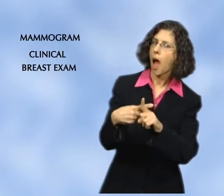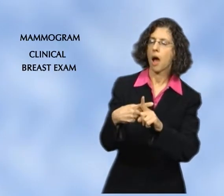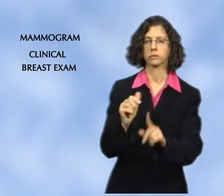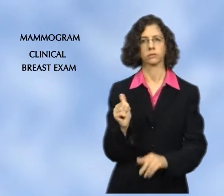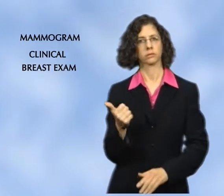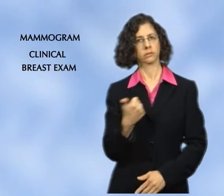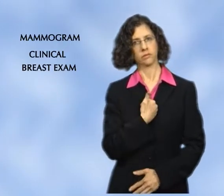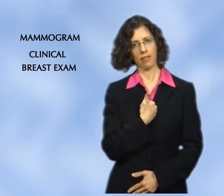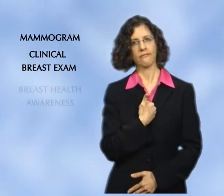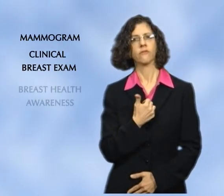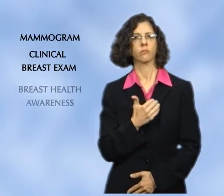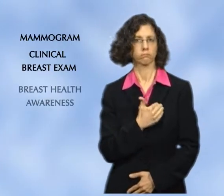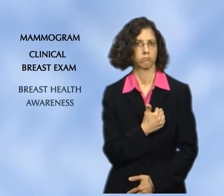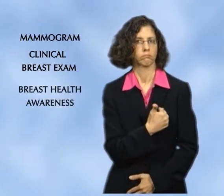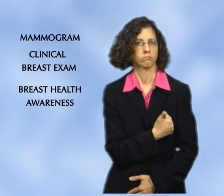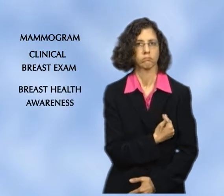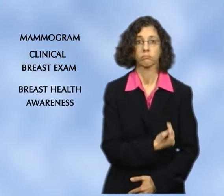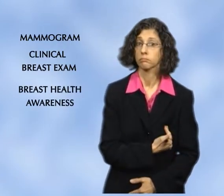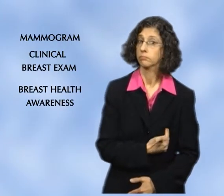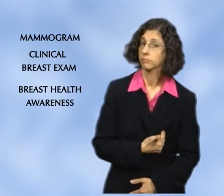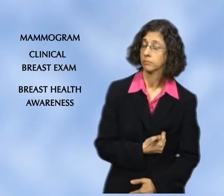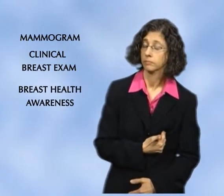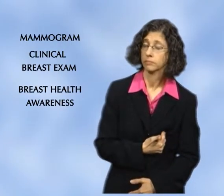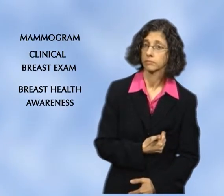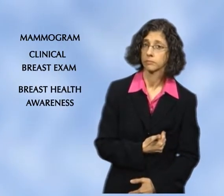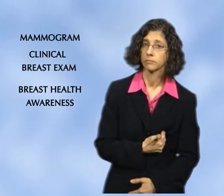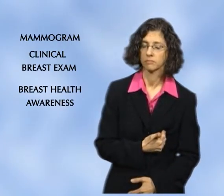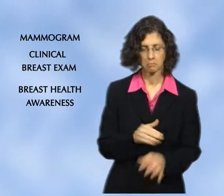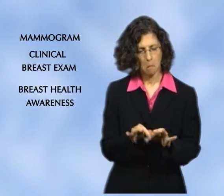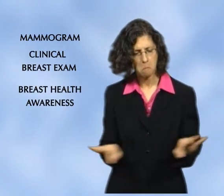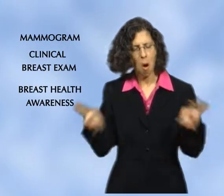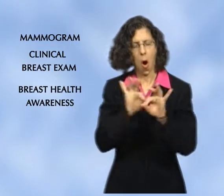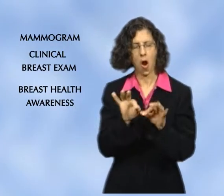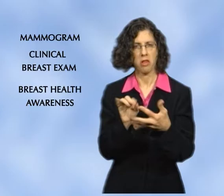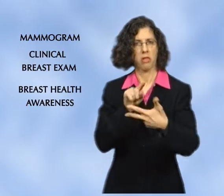and being aware of your own breast health.